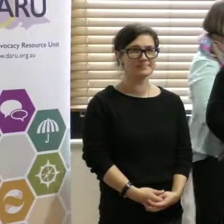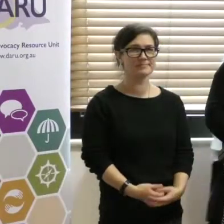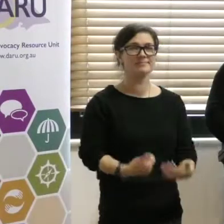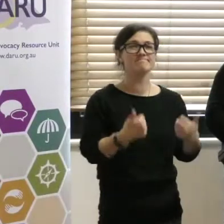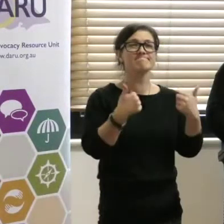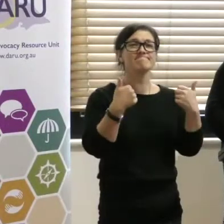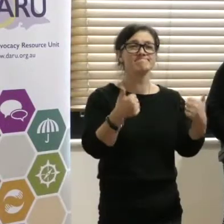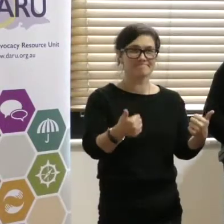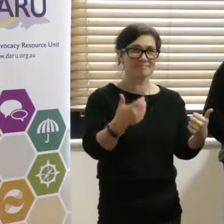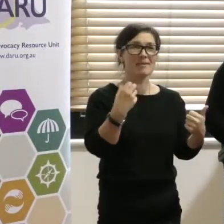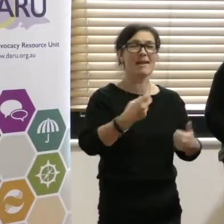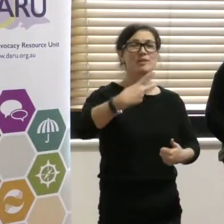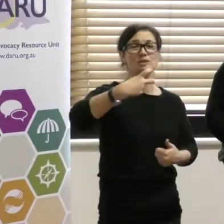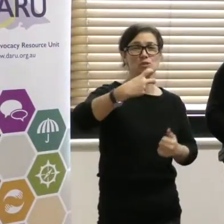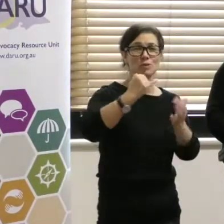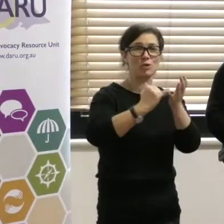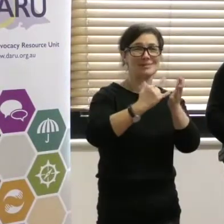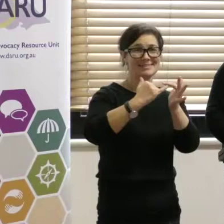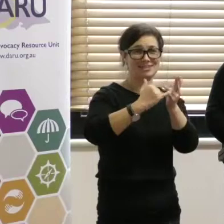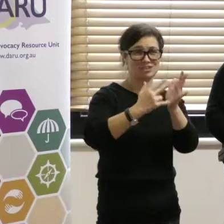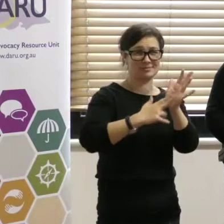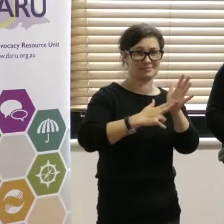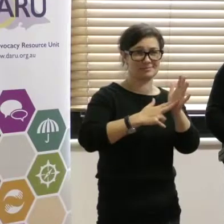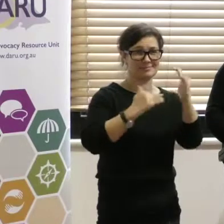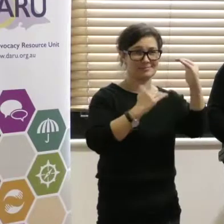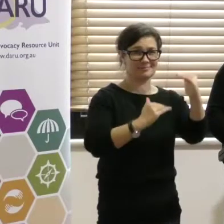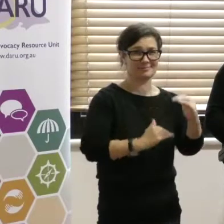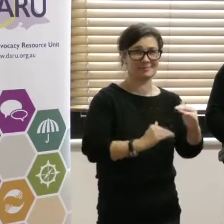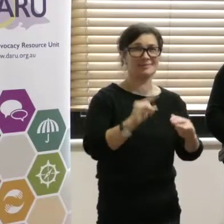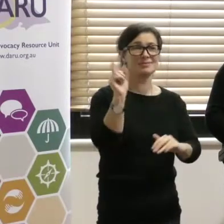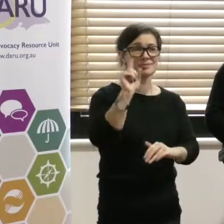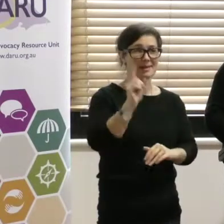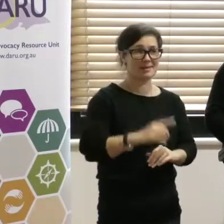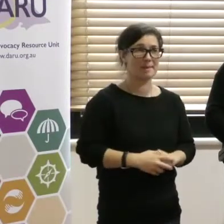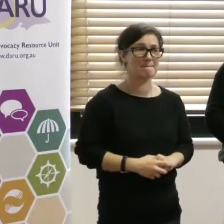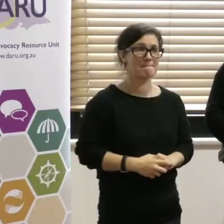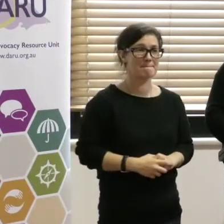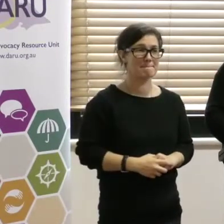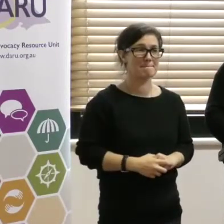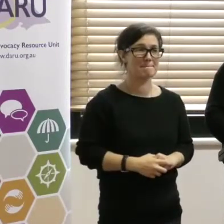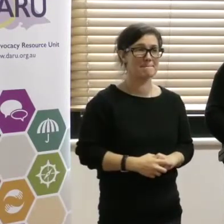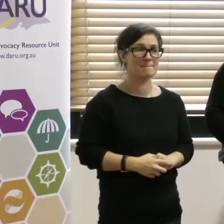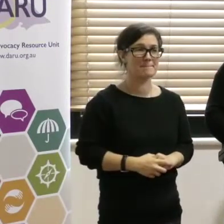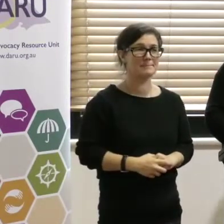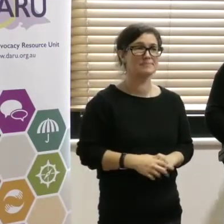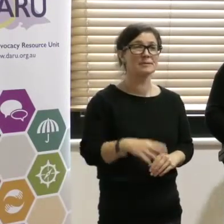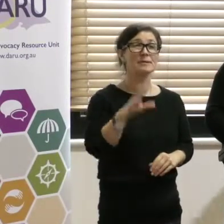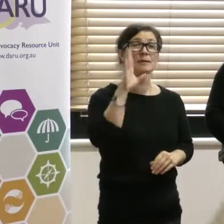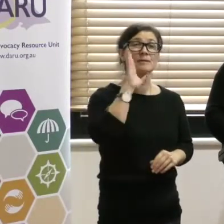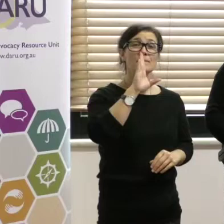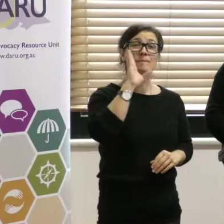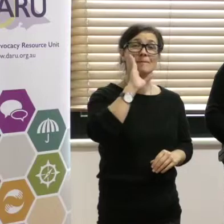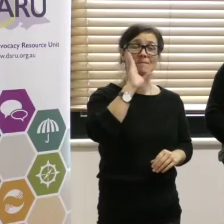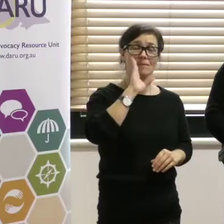Okay, so we've got 2 more sessions to go for today. Just before I hand over to the next